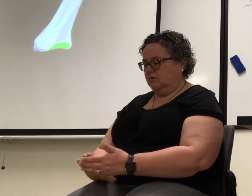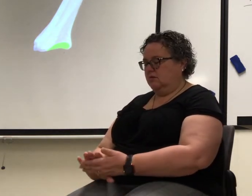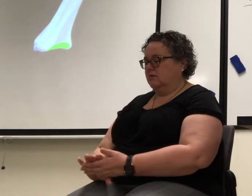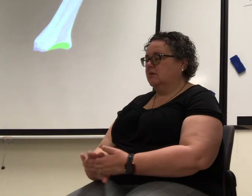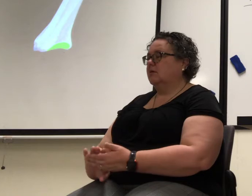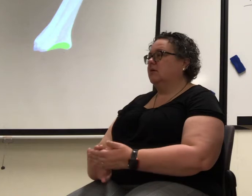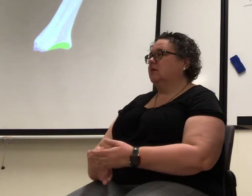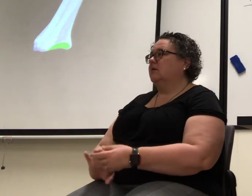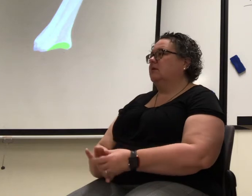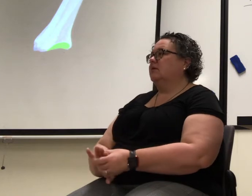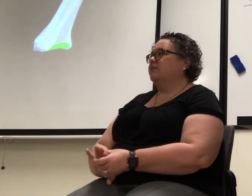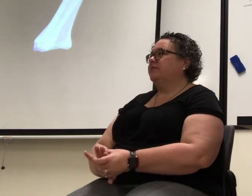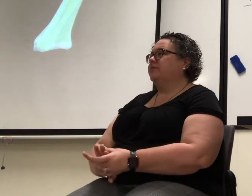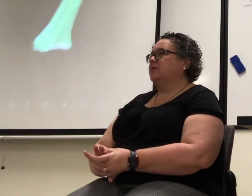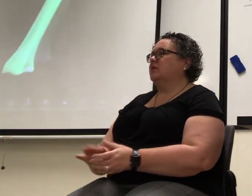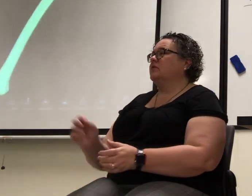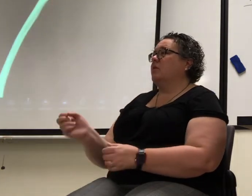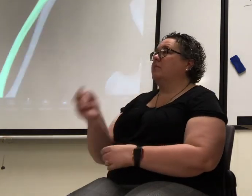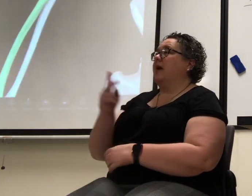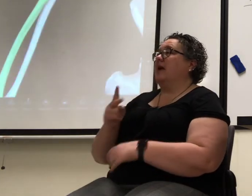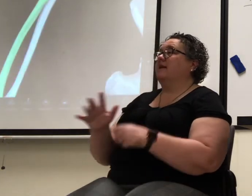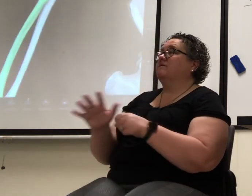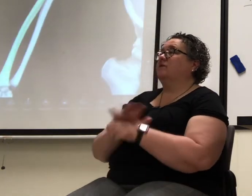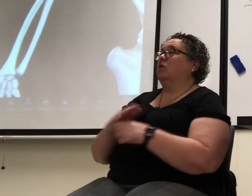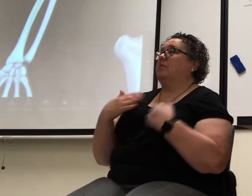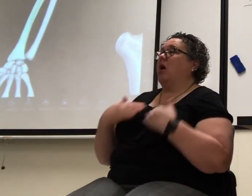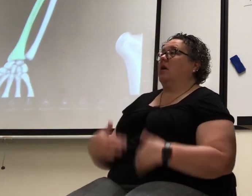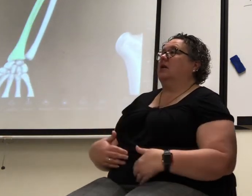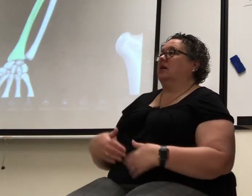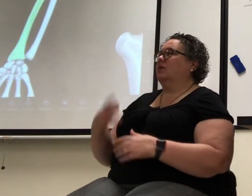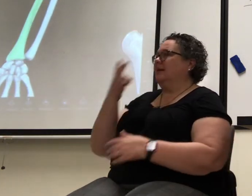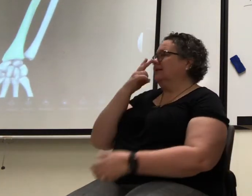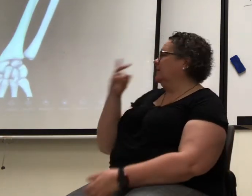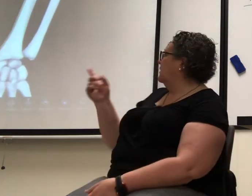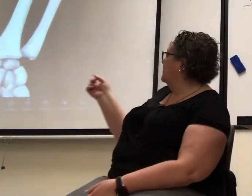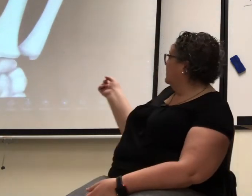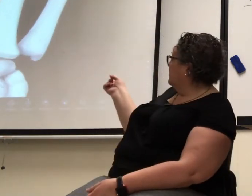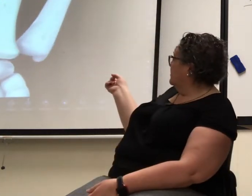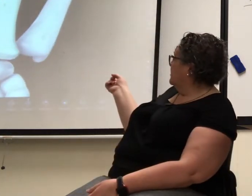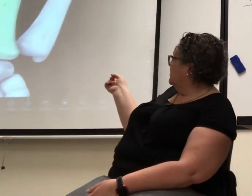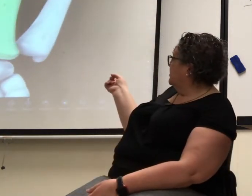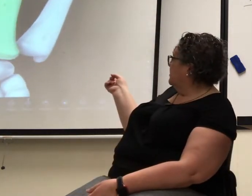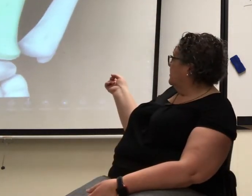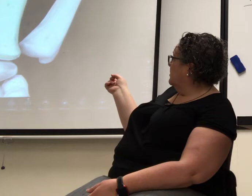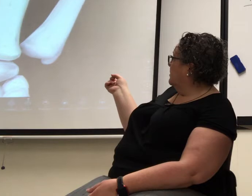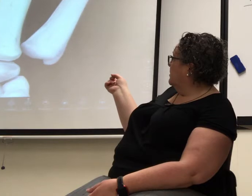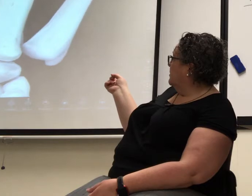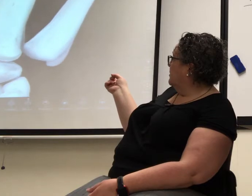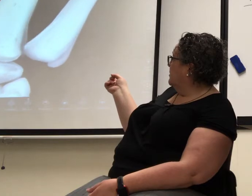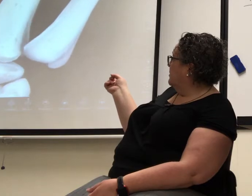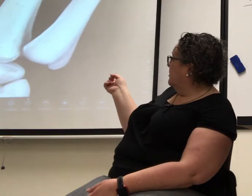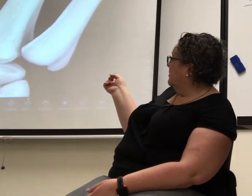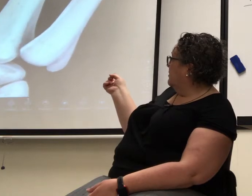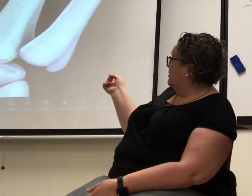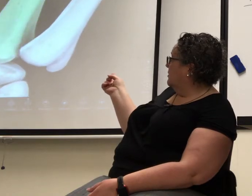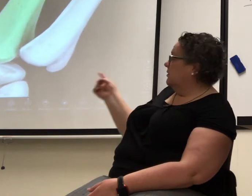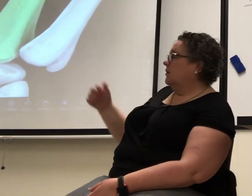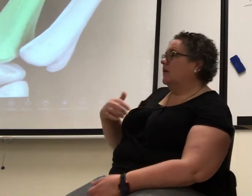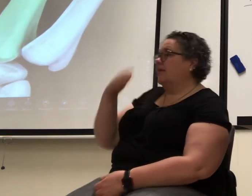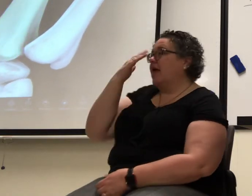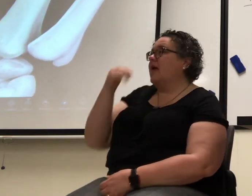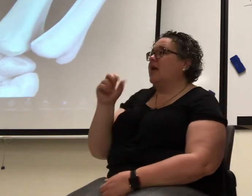So I'll put it back in the full body mode so you can just kind of see how the head of ulna just fits in that